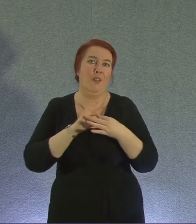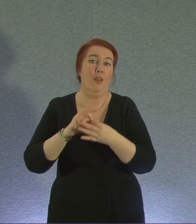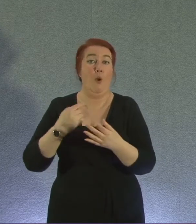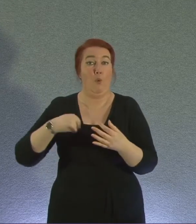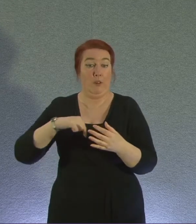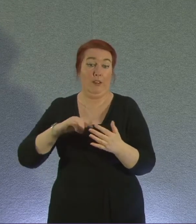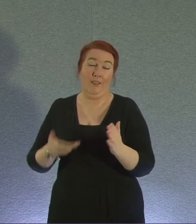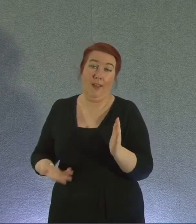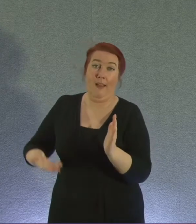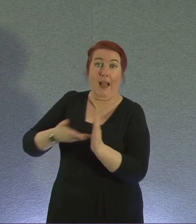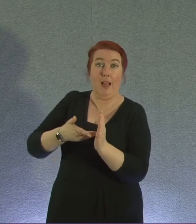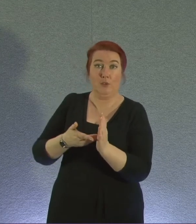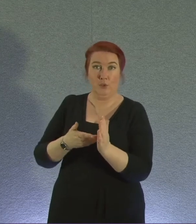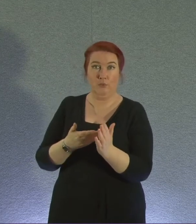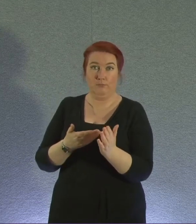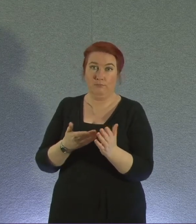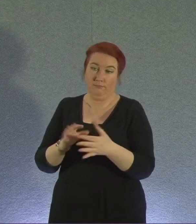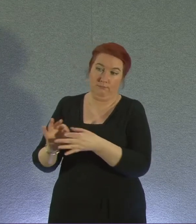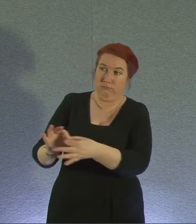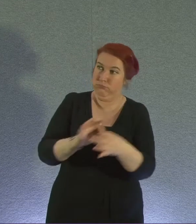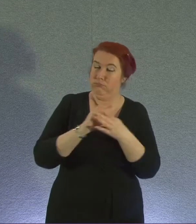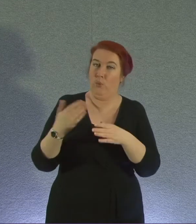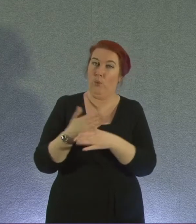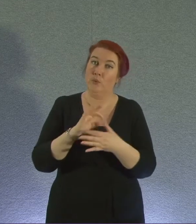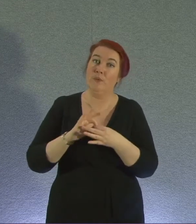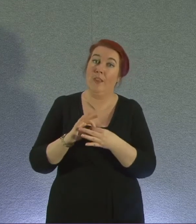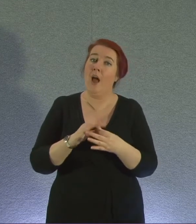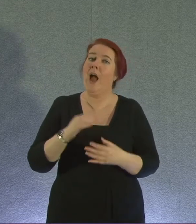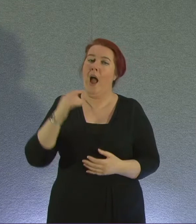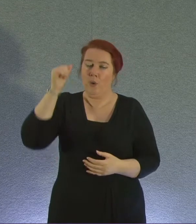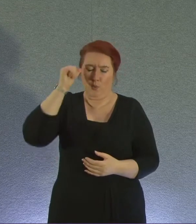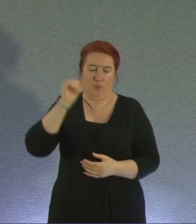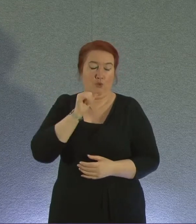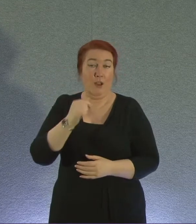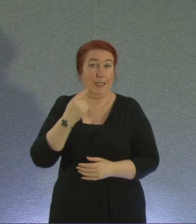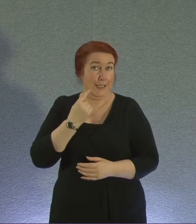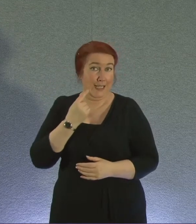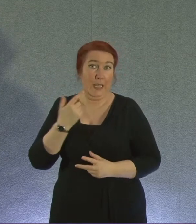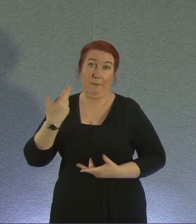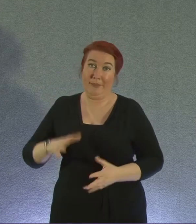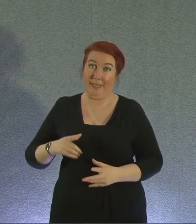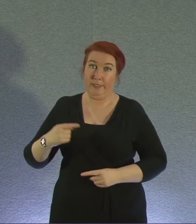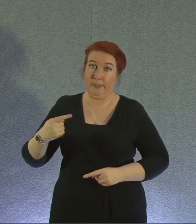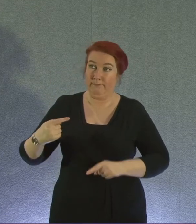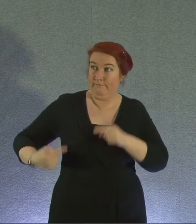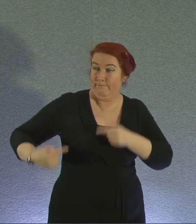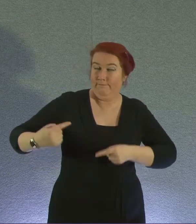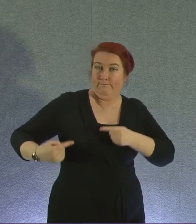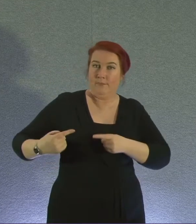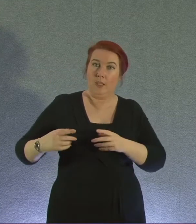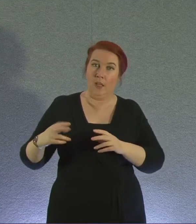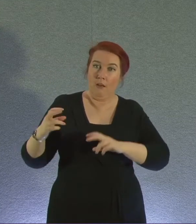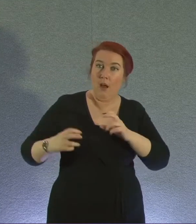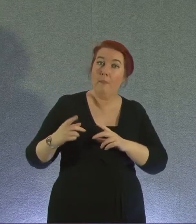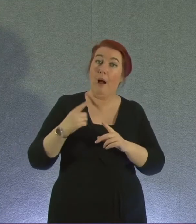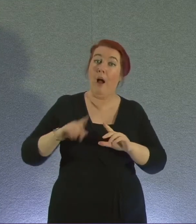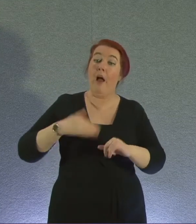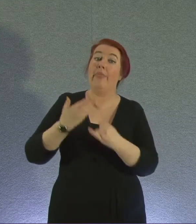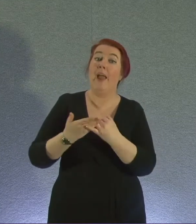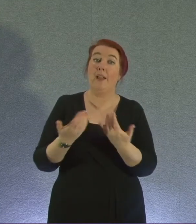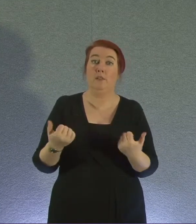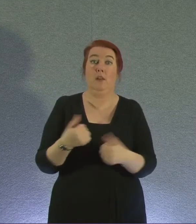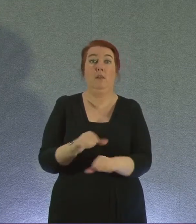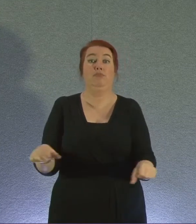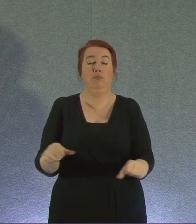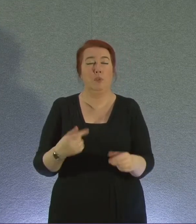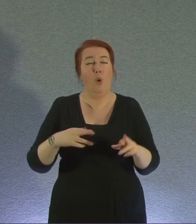action today. It has not been easy. We've had differences of opinion, but we have in the end done it together, and I hope when this bill comes